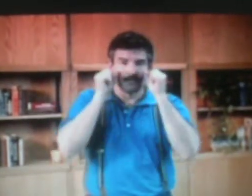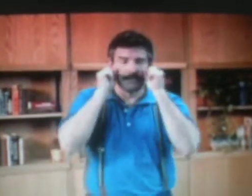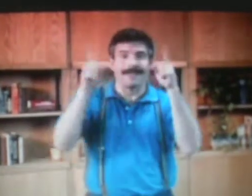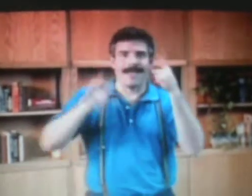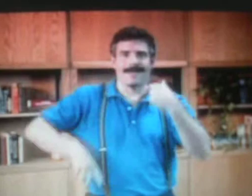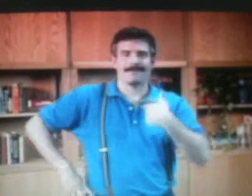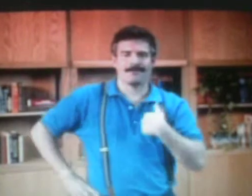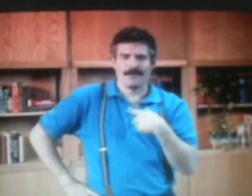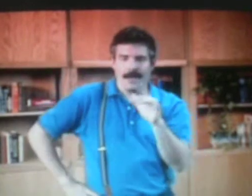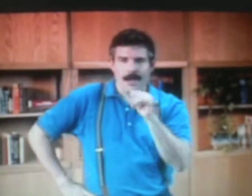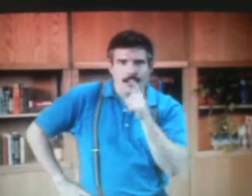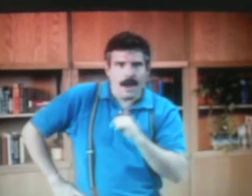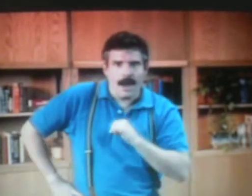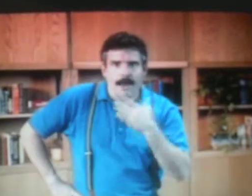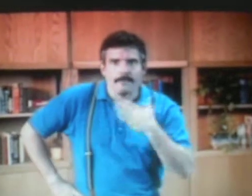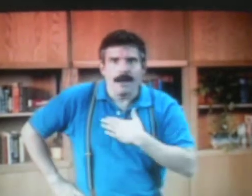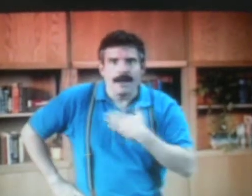hard, and I was really surprised.